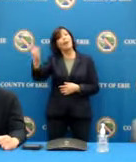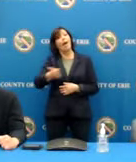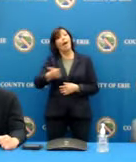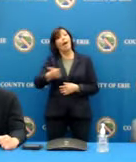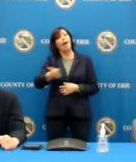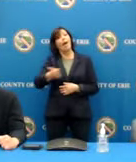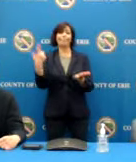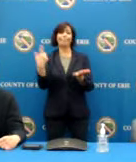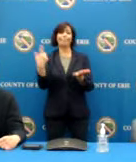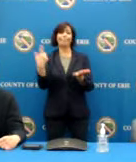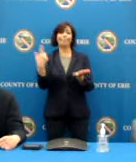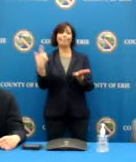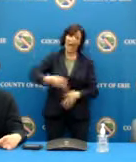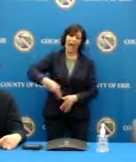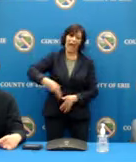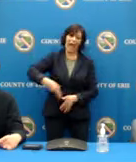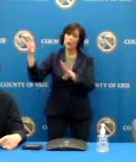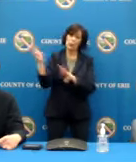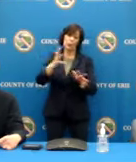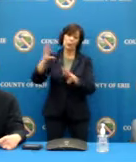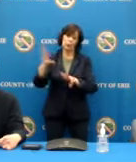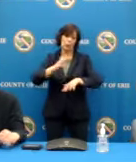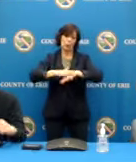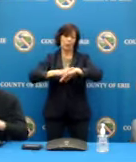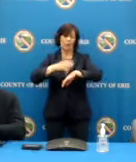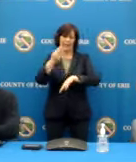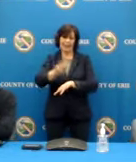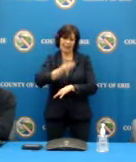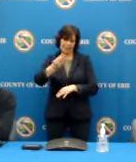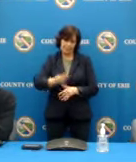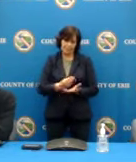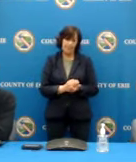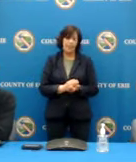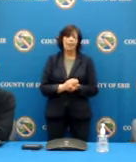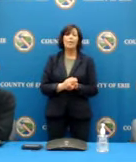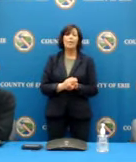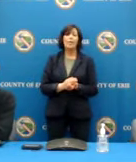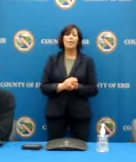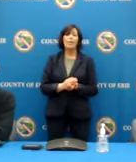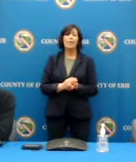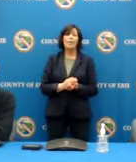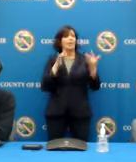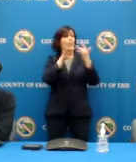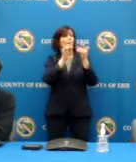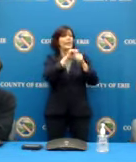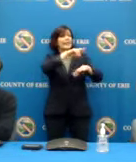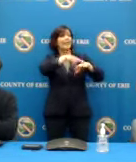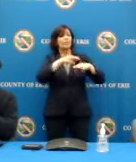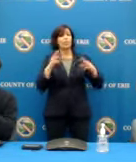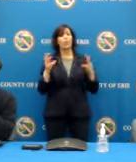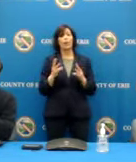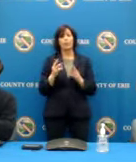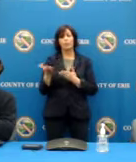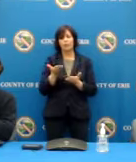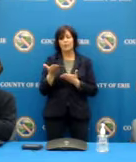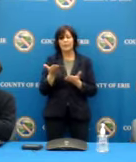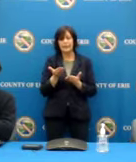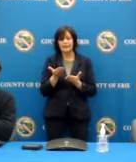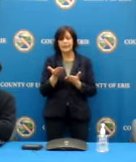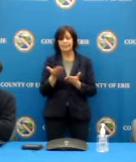about, which is a high wind warning that is coming on Monday. We have been in touch with the National Weather Service, and I say we, I mean